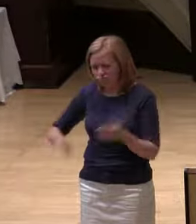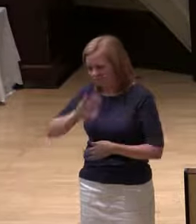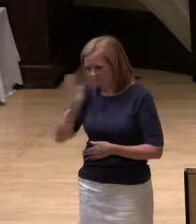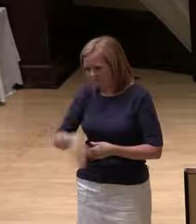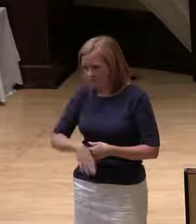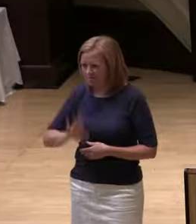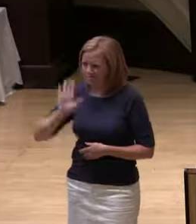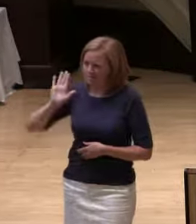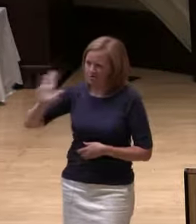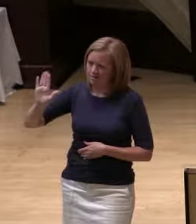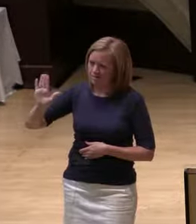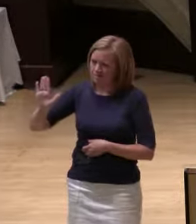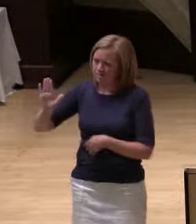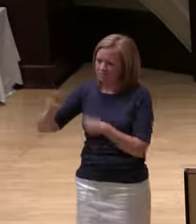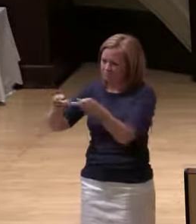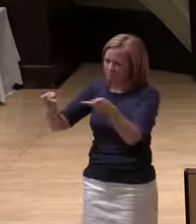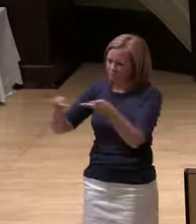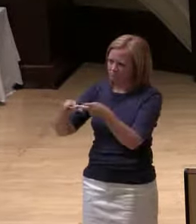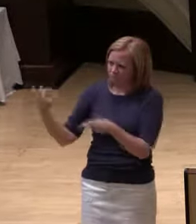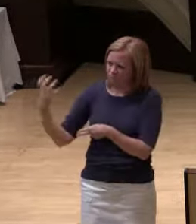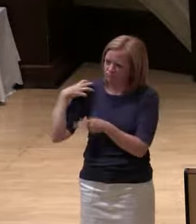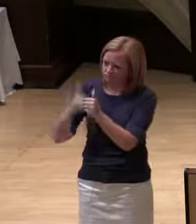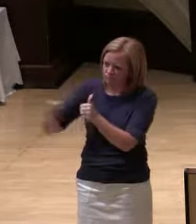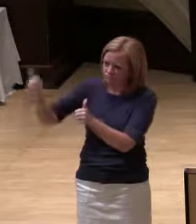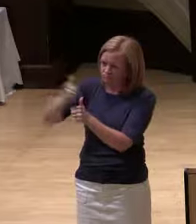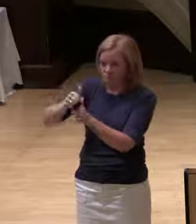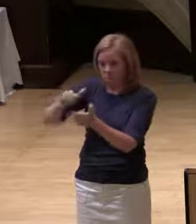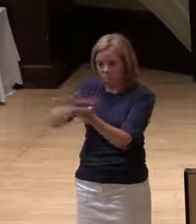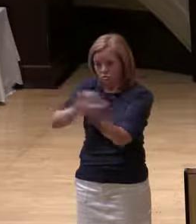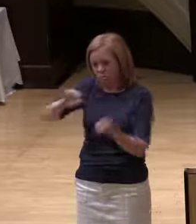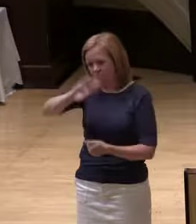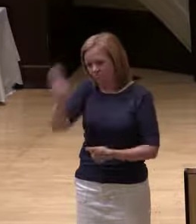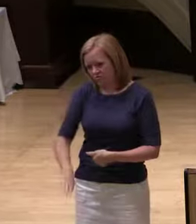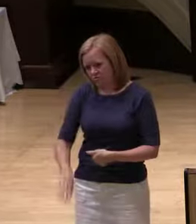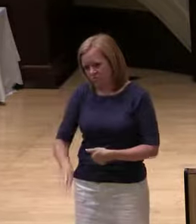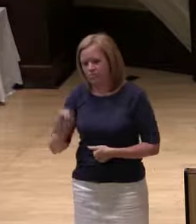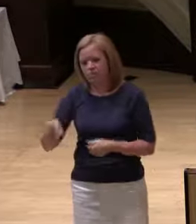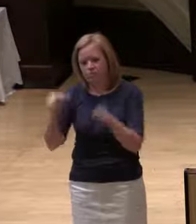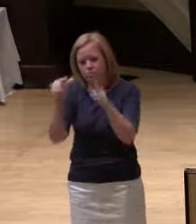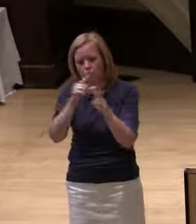His kingship shall not be destroyed. The word of the Lord.